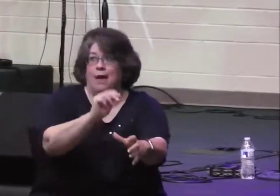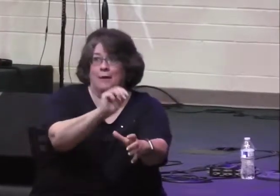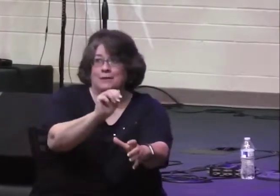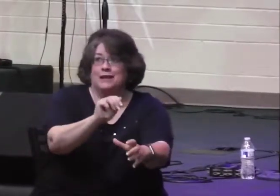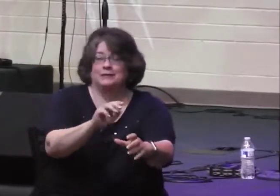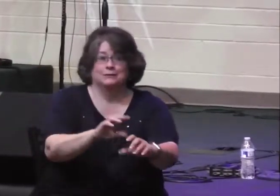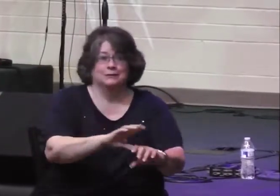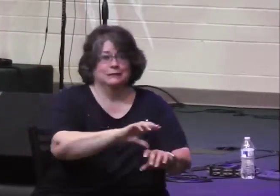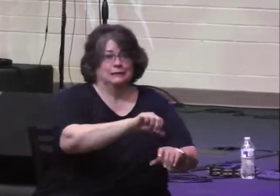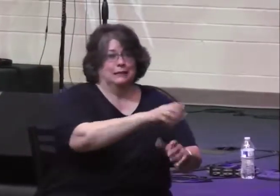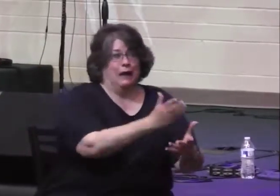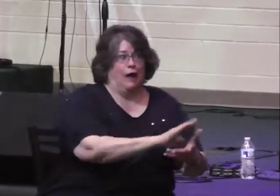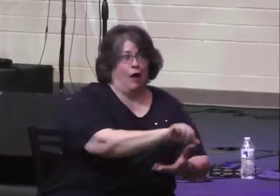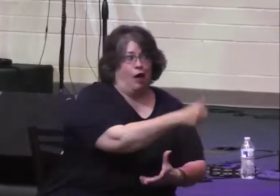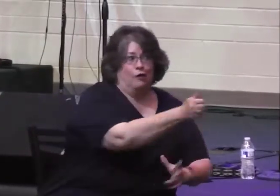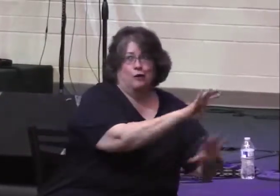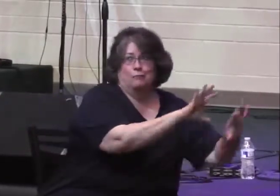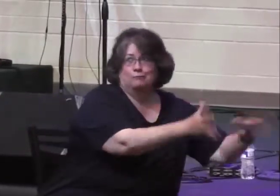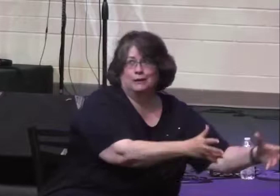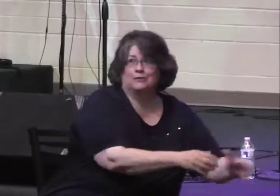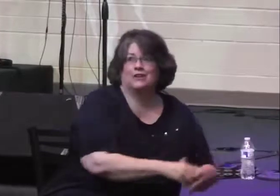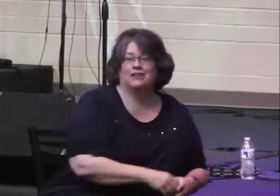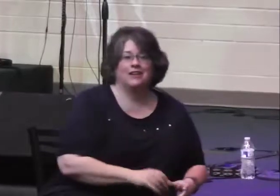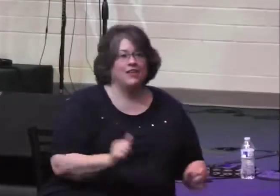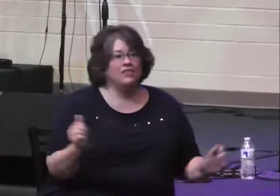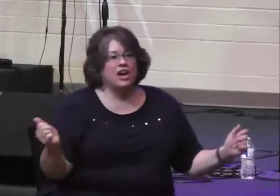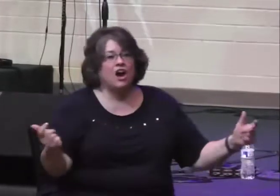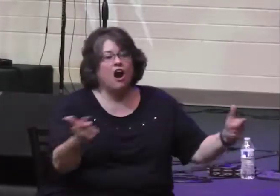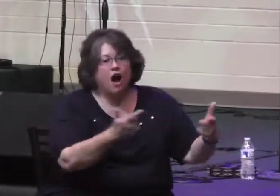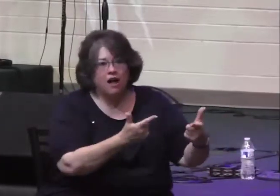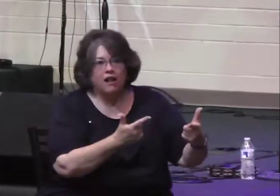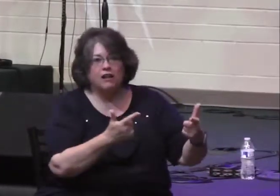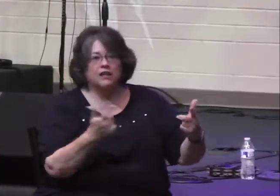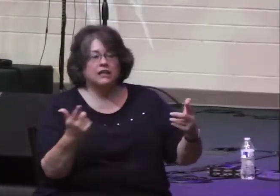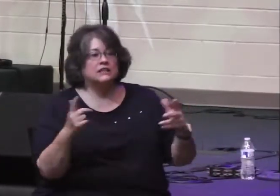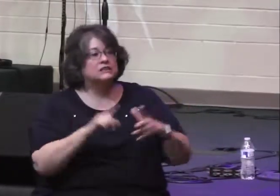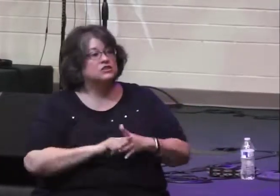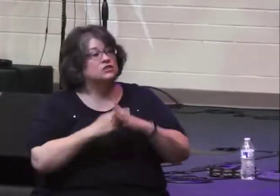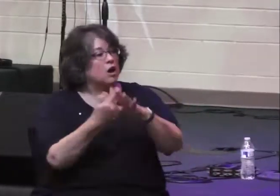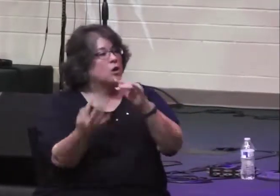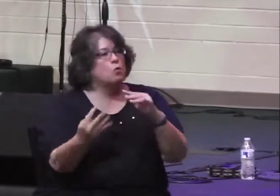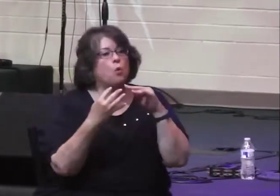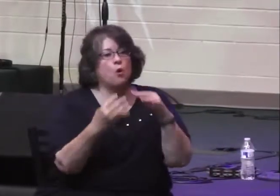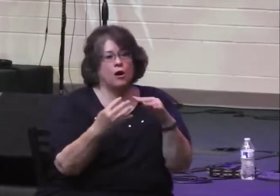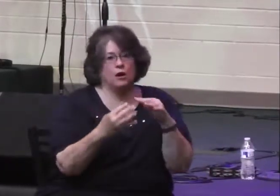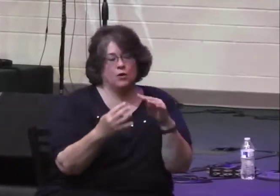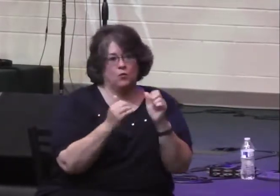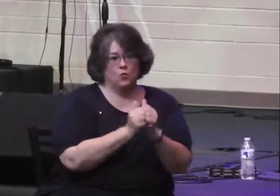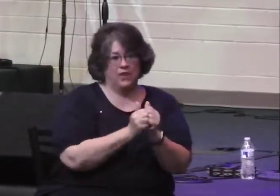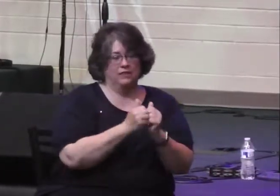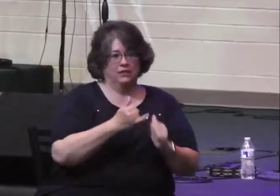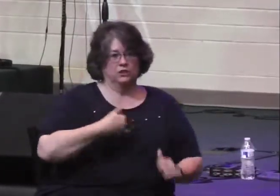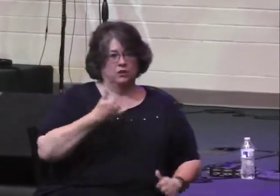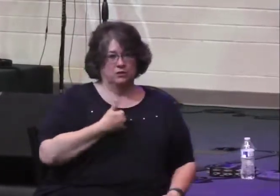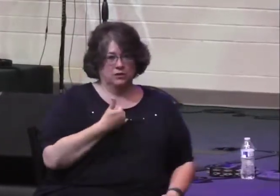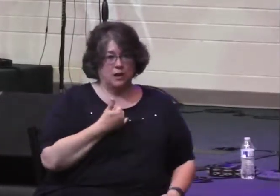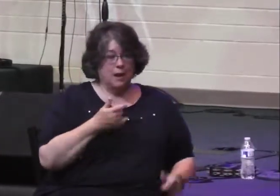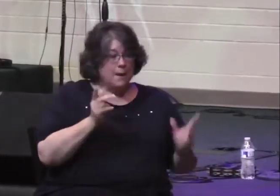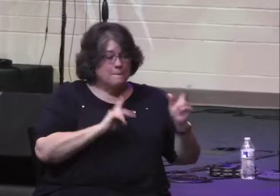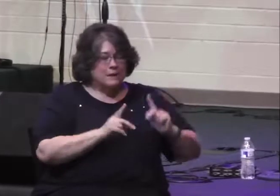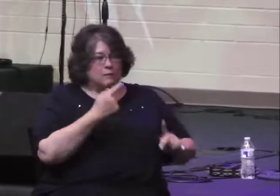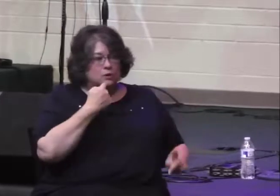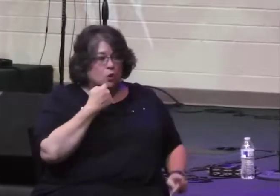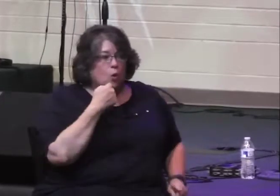guys came to wage war against Jehoshaphat. Some people came and told Jehoshaphat, a